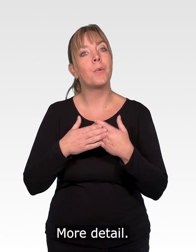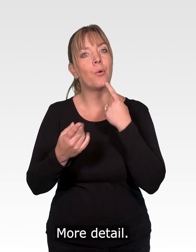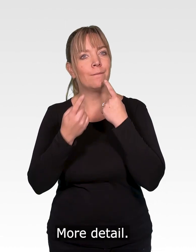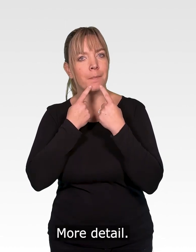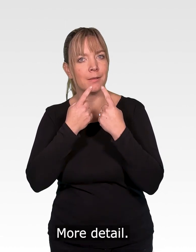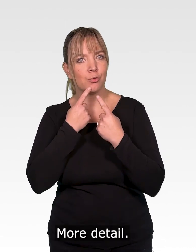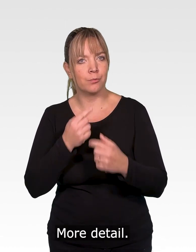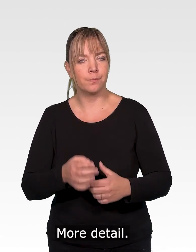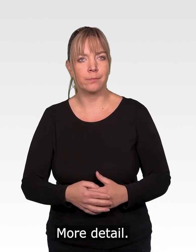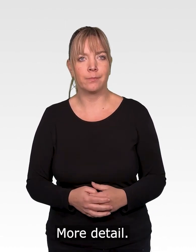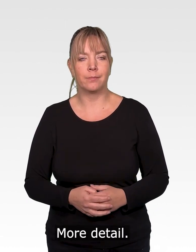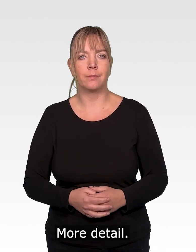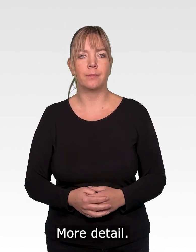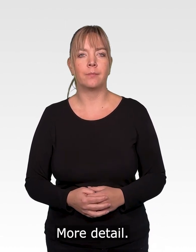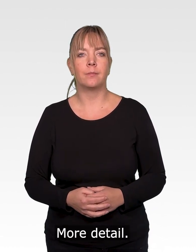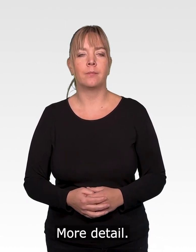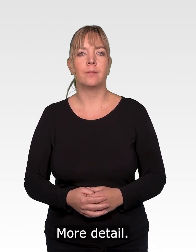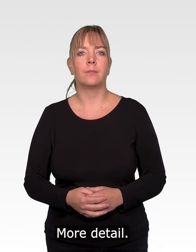More detail.